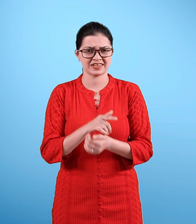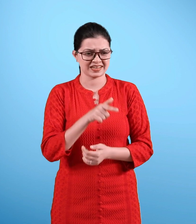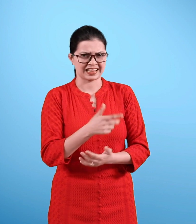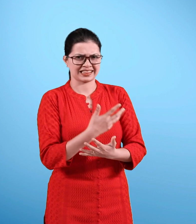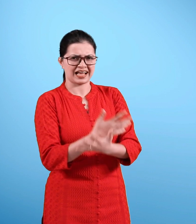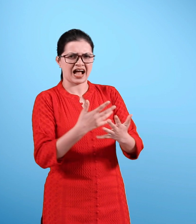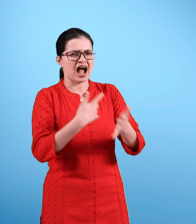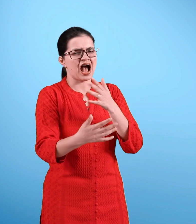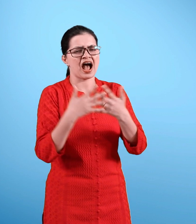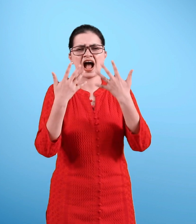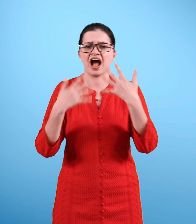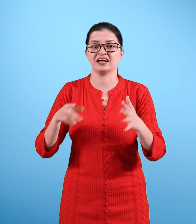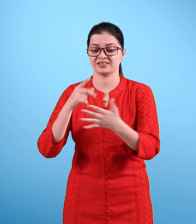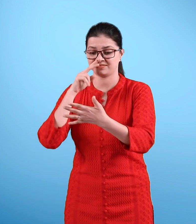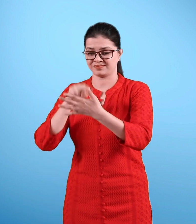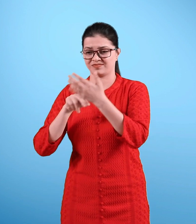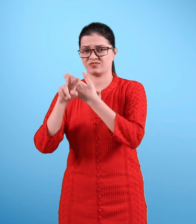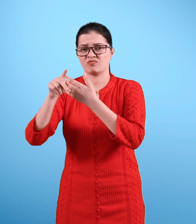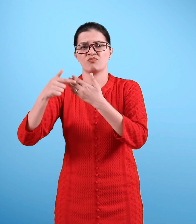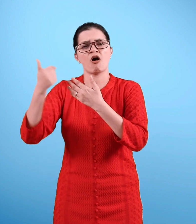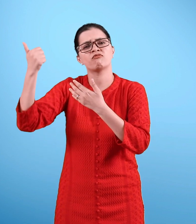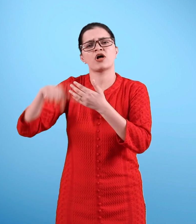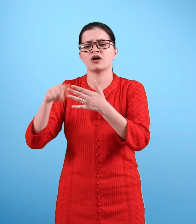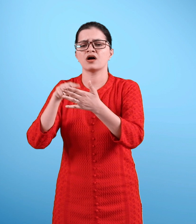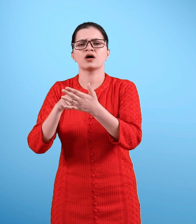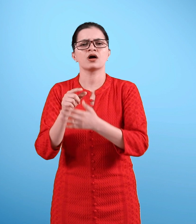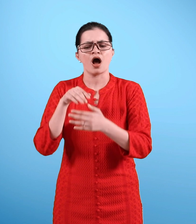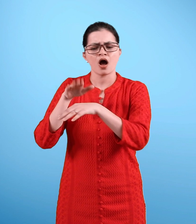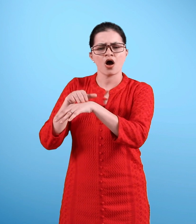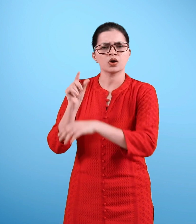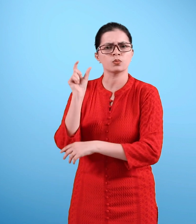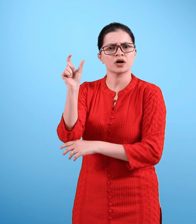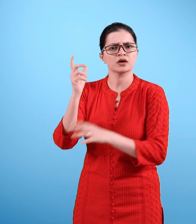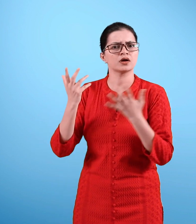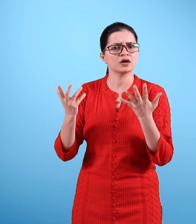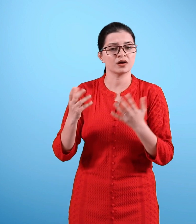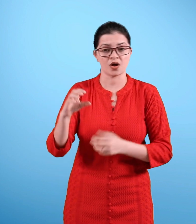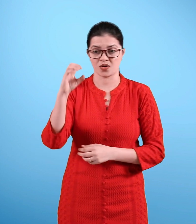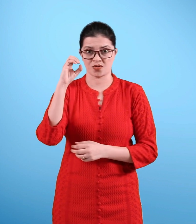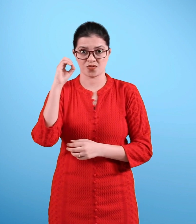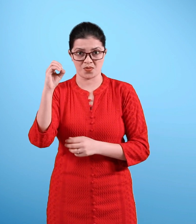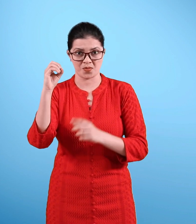If we cannot see through an object at all, it is an opaque object.